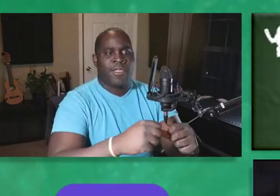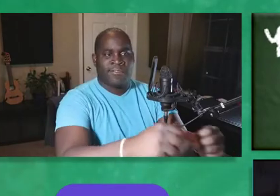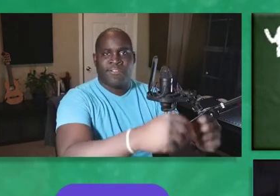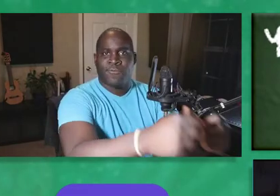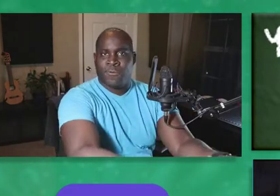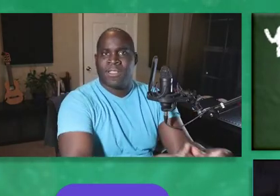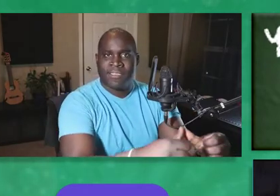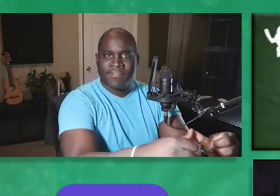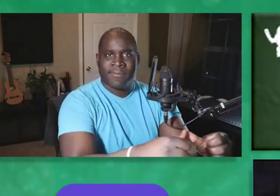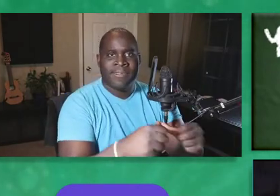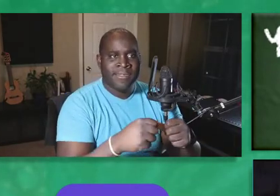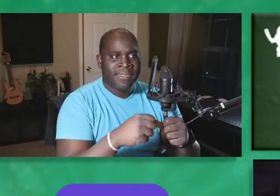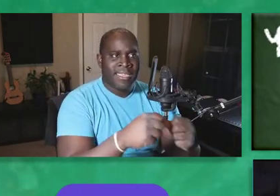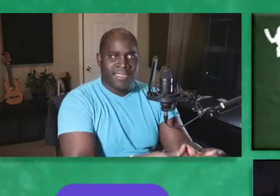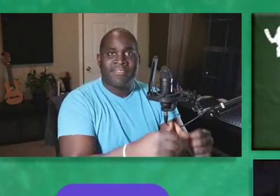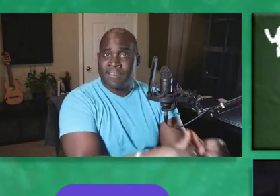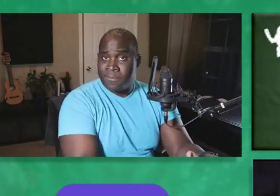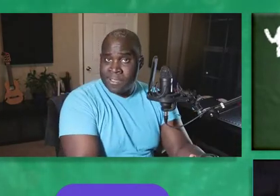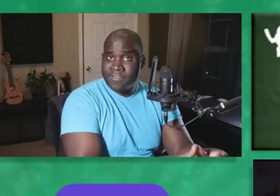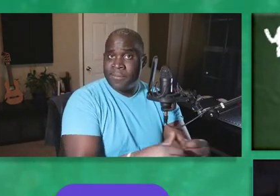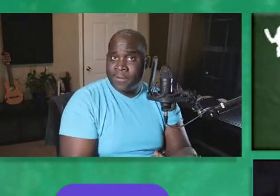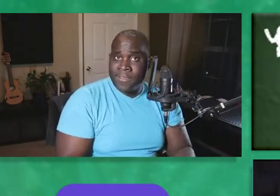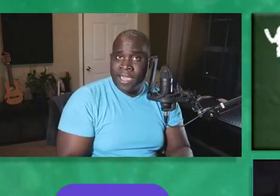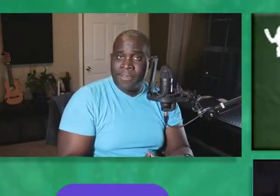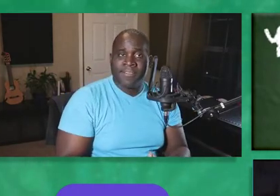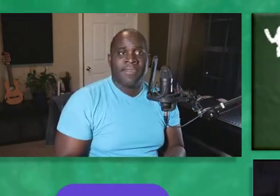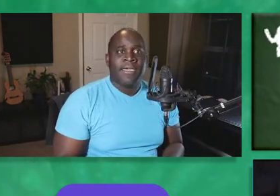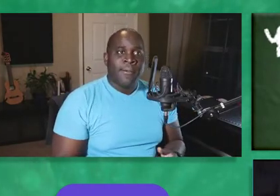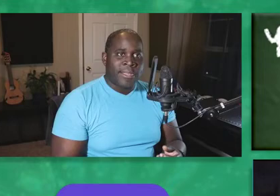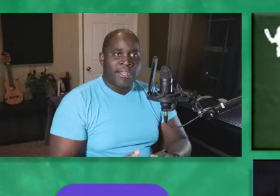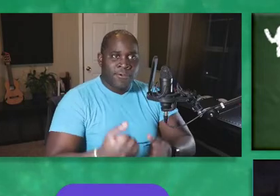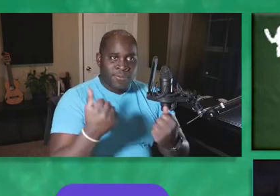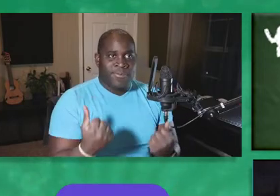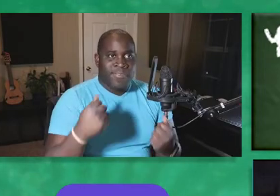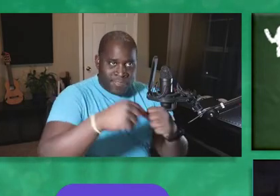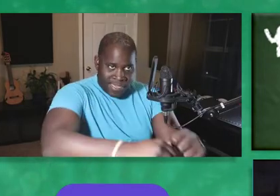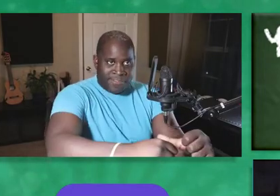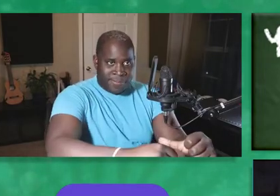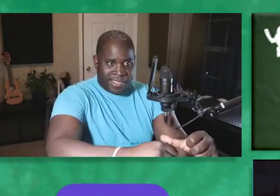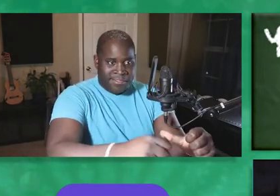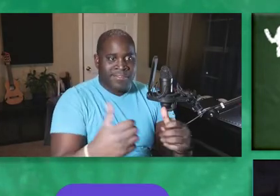one-to-one translation for what this is. And if there is, let me know in the comments. But I know